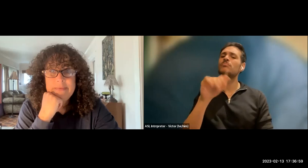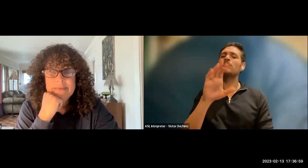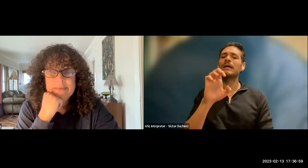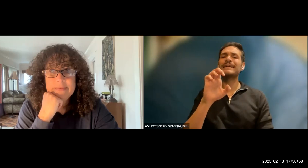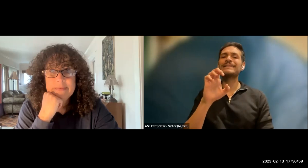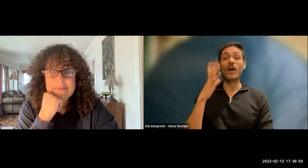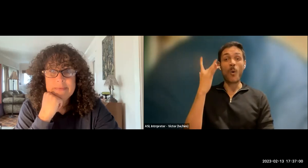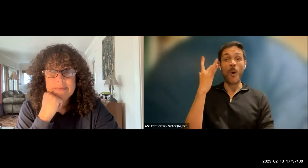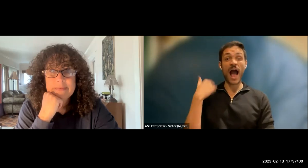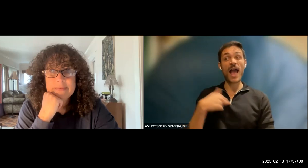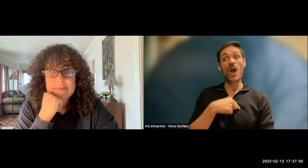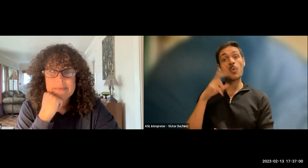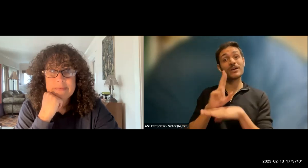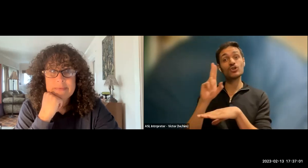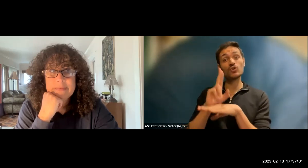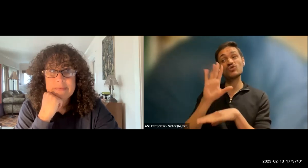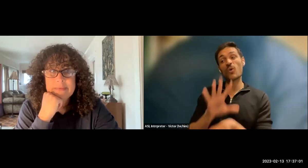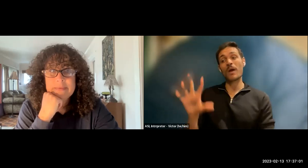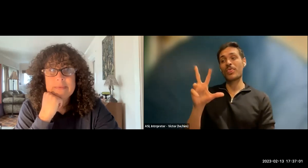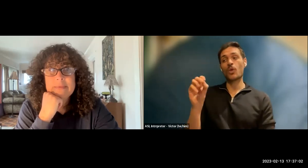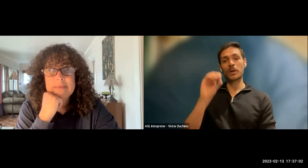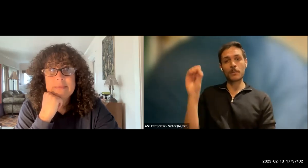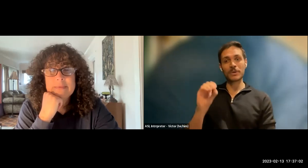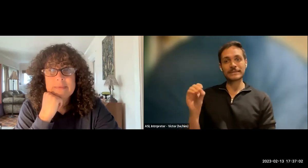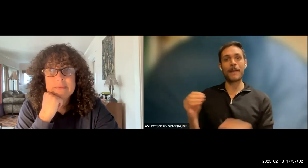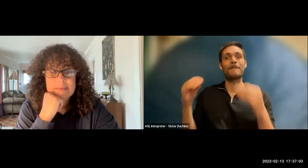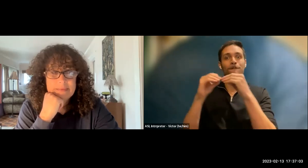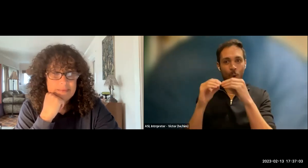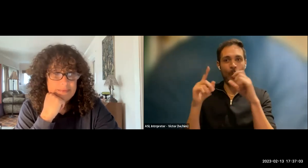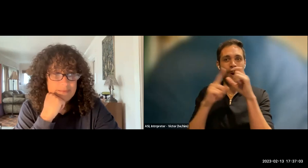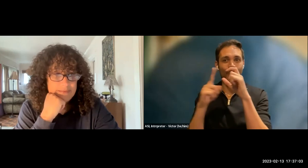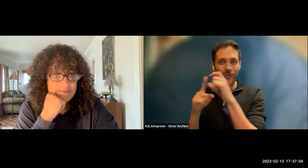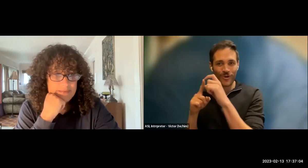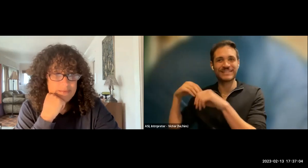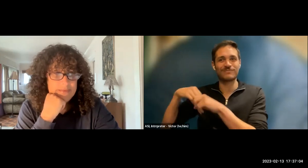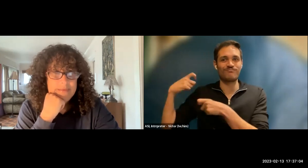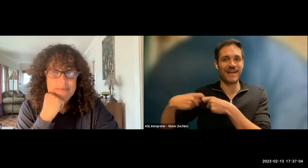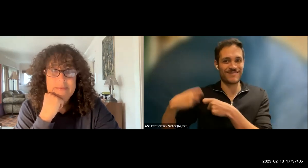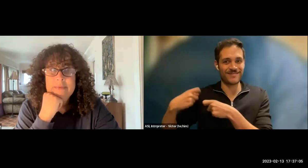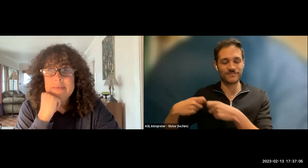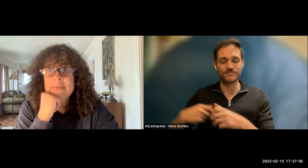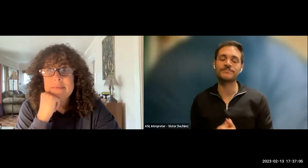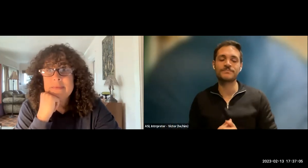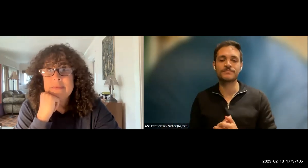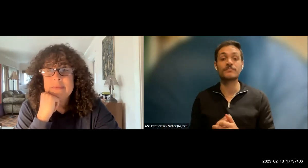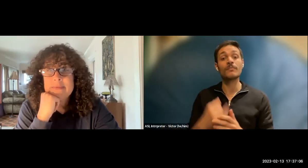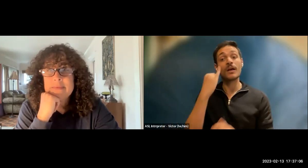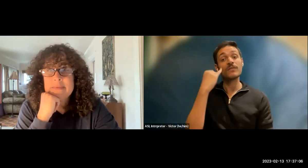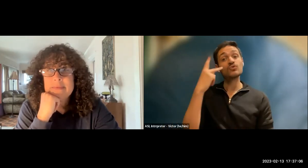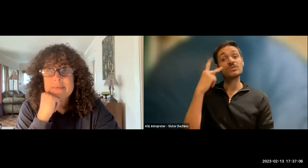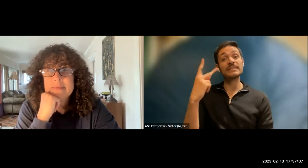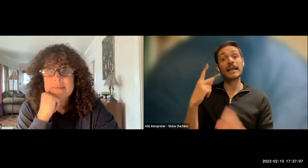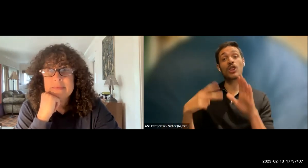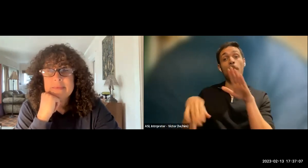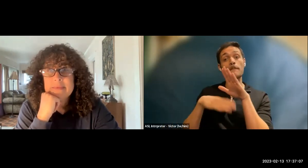Spanish to convey the message as in English. If you're on the computer, at the bottom, you'll see a globe that